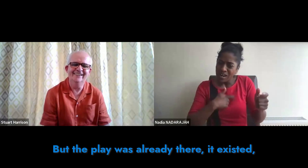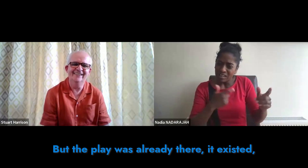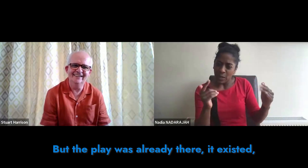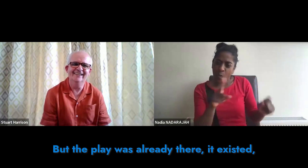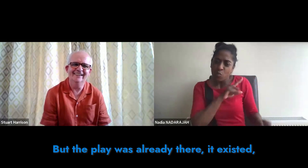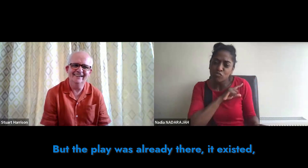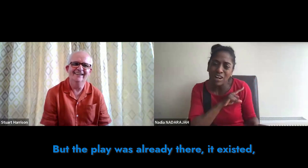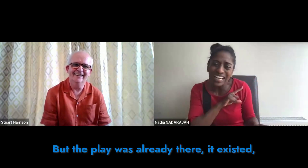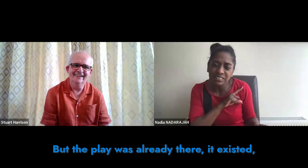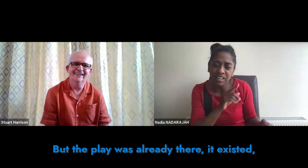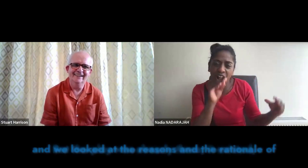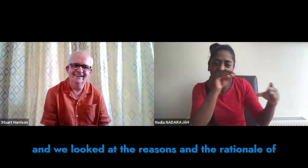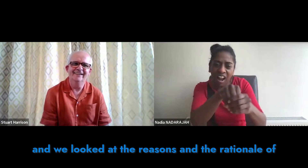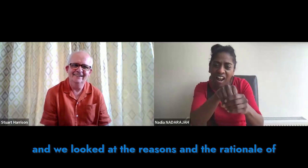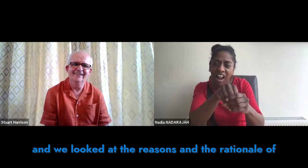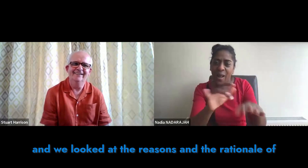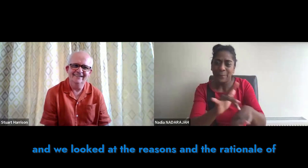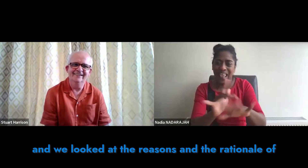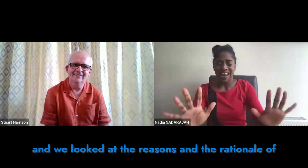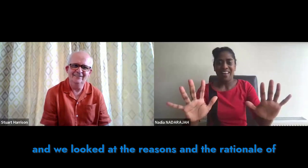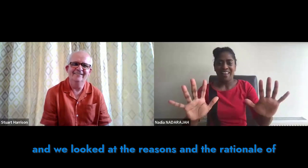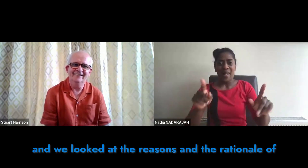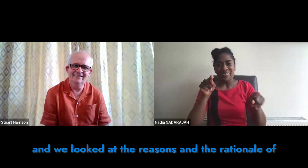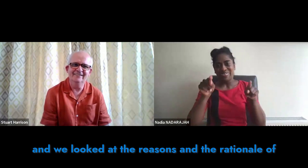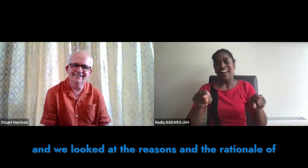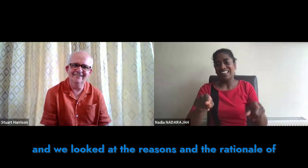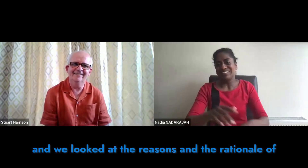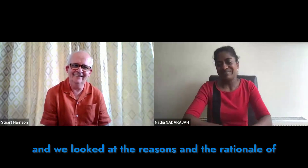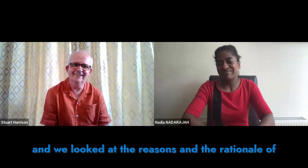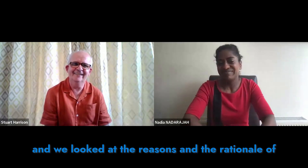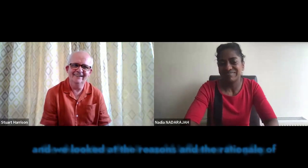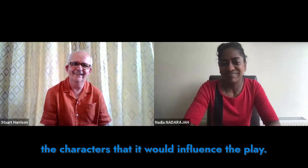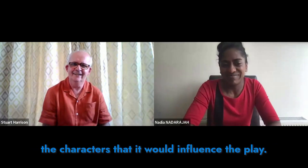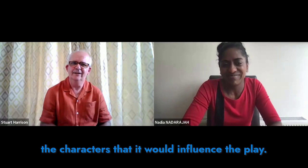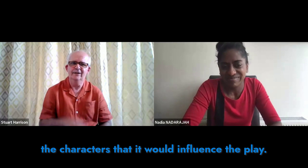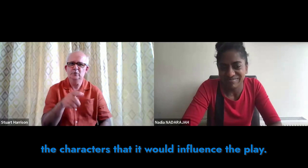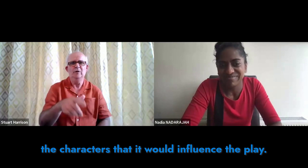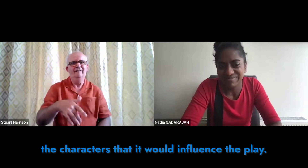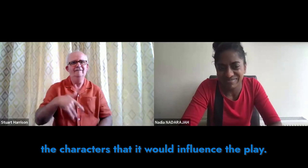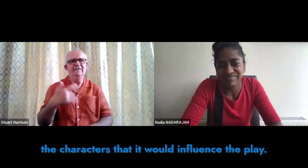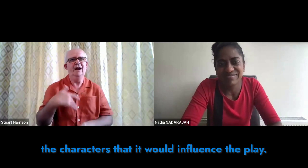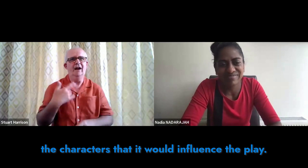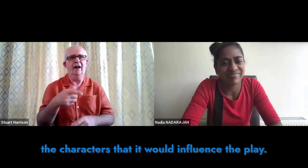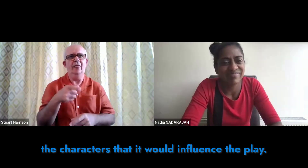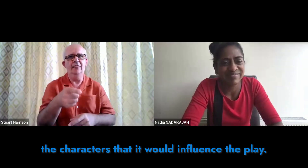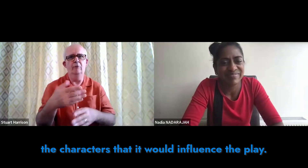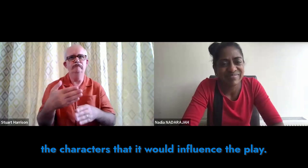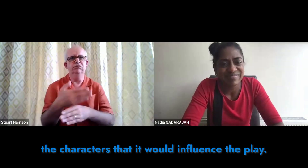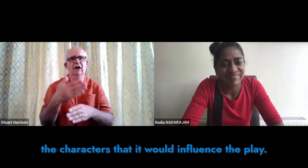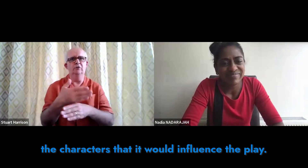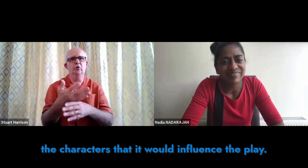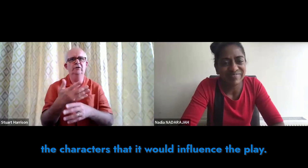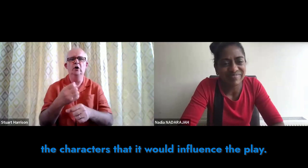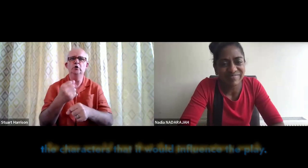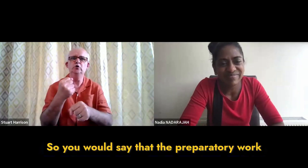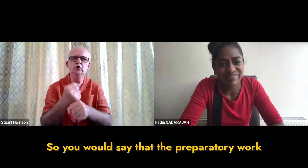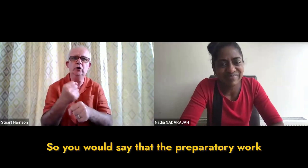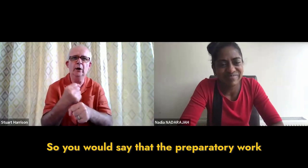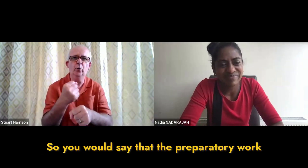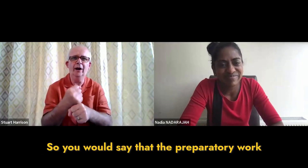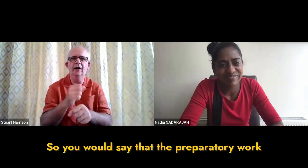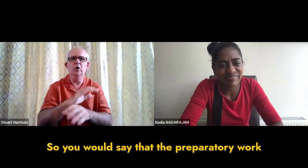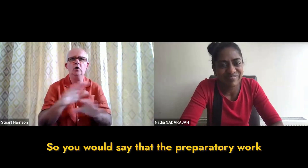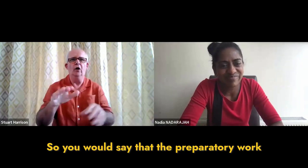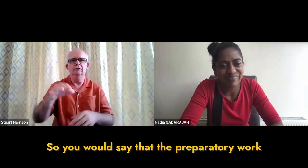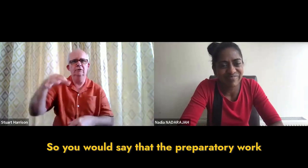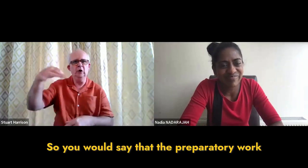play was already there, it existed, and we looked at the reasons and the rationale of the characters that it would influence the play.